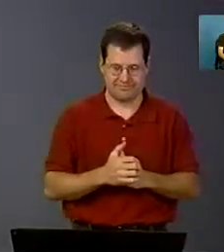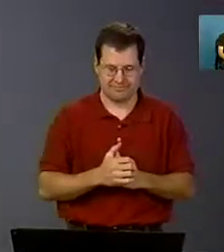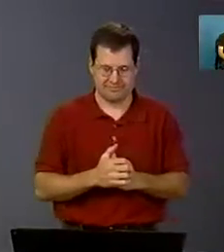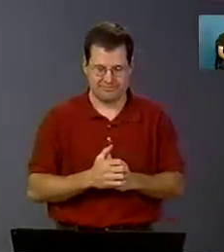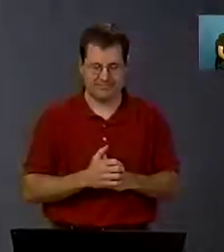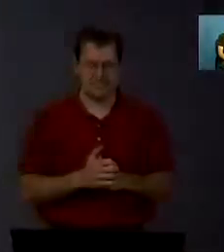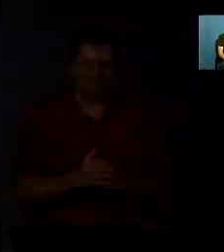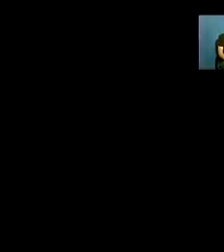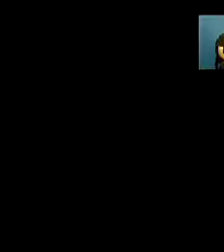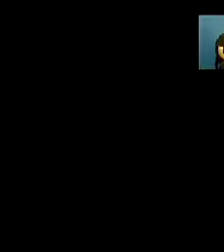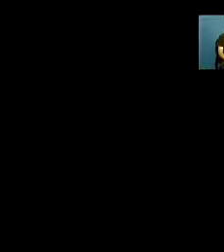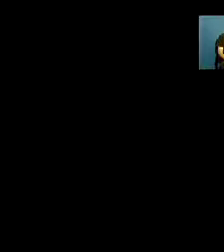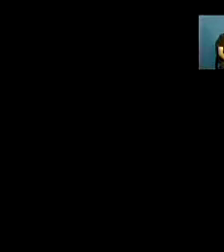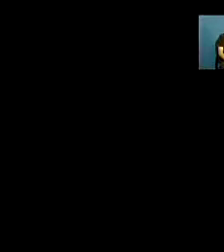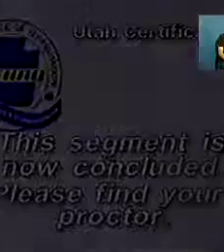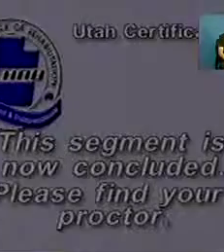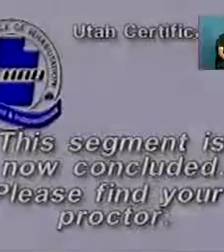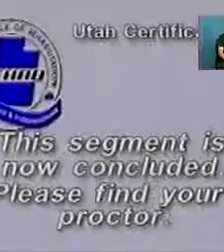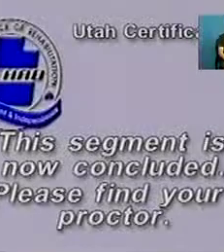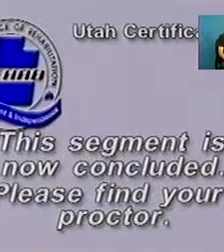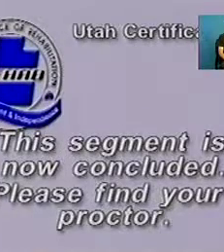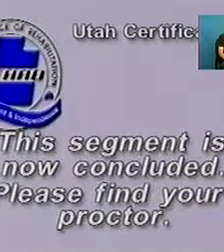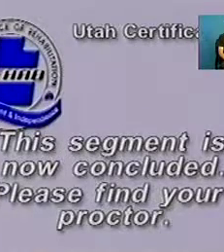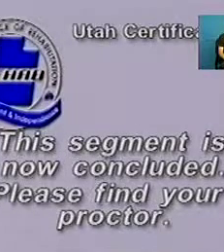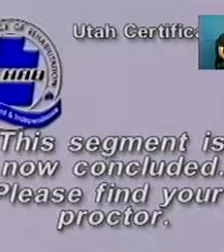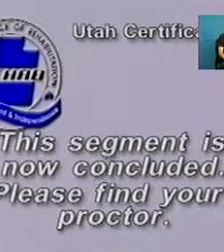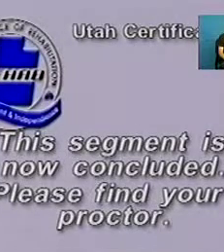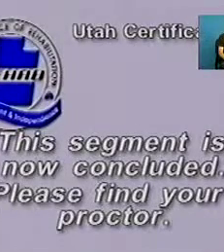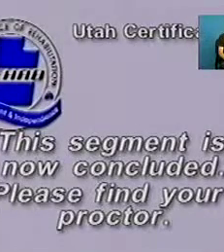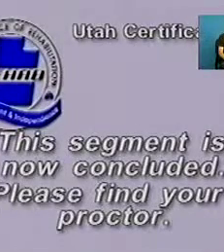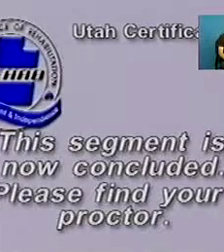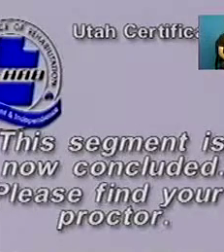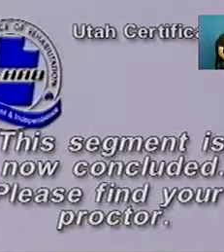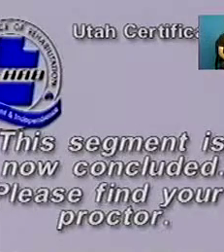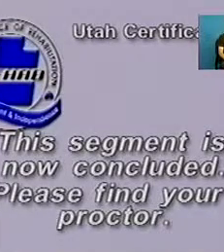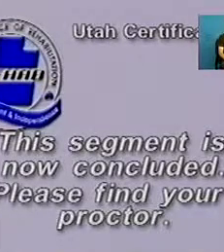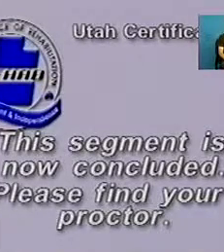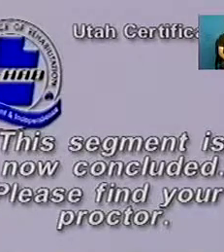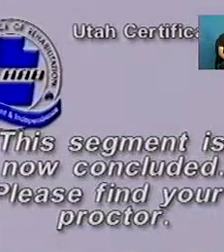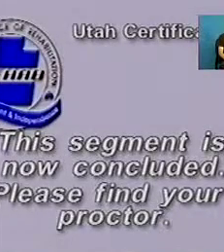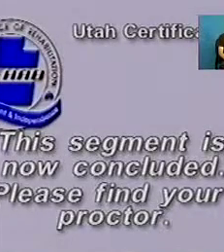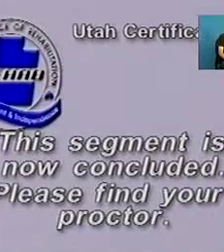Really, I hope that you don't have any problems with your car, but if a problem does occur, I hope this helped you in finding a good mechanic.